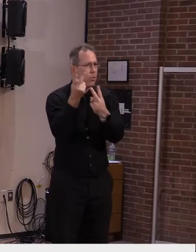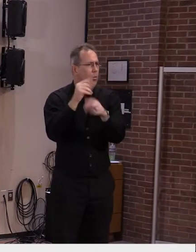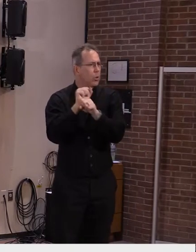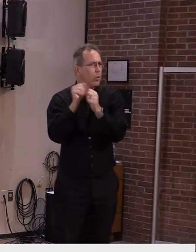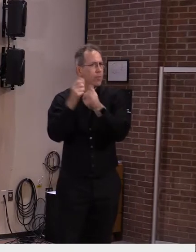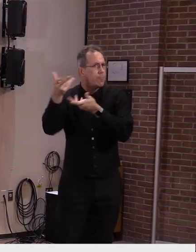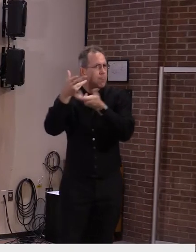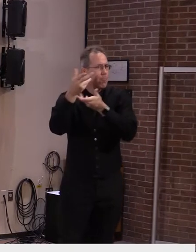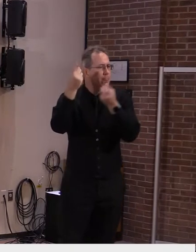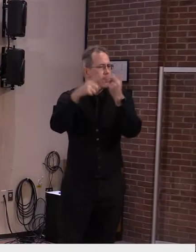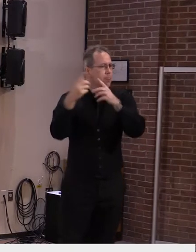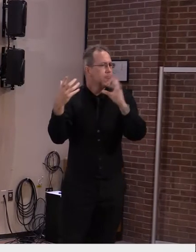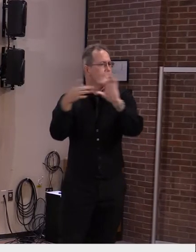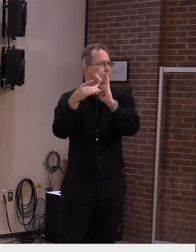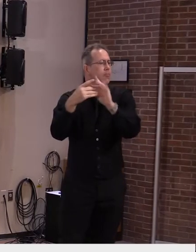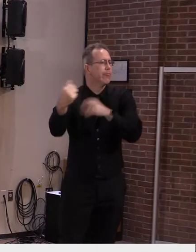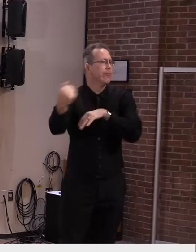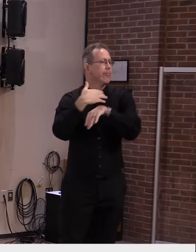issue